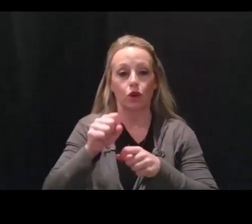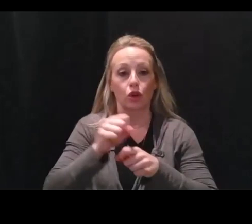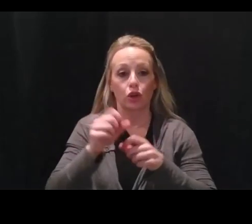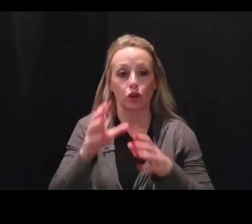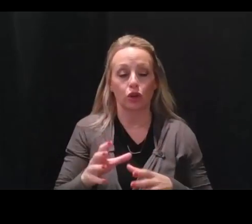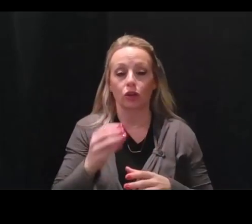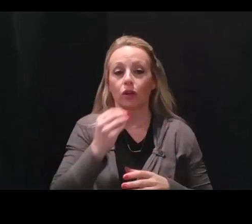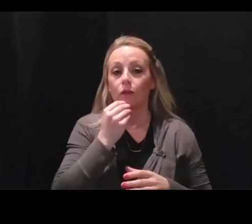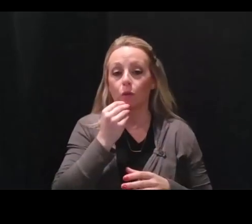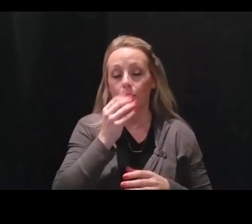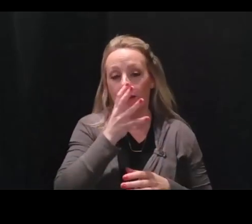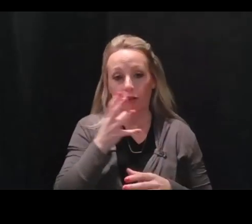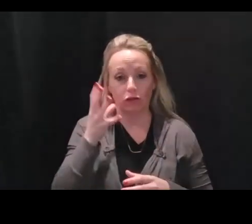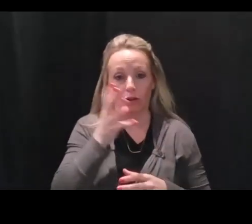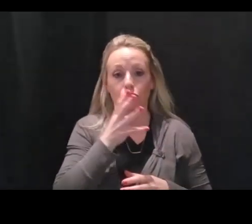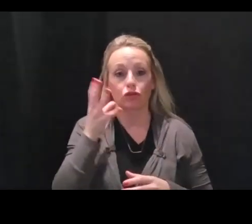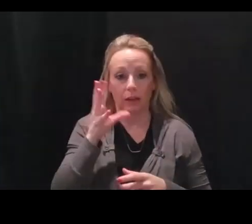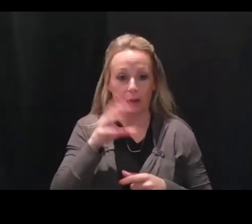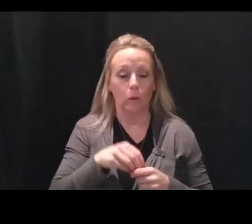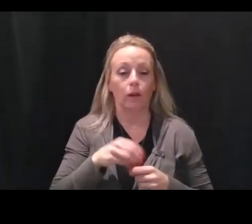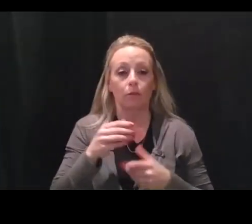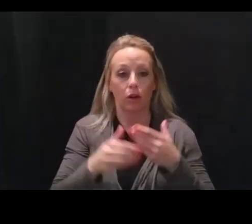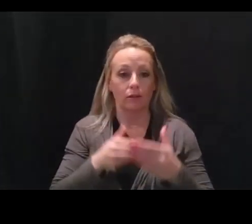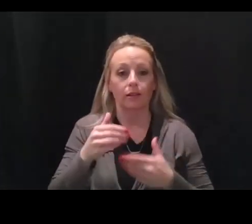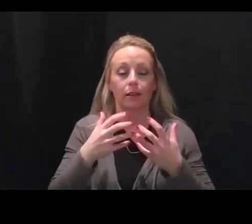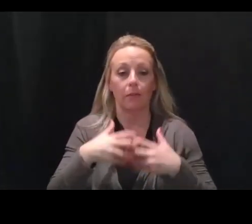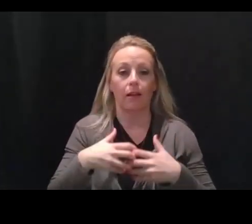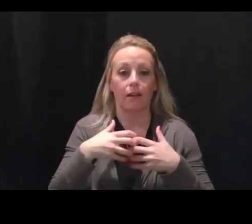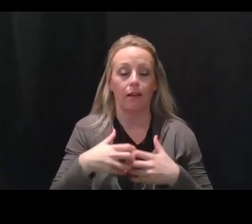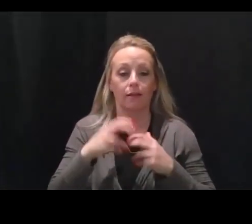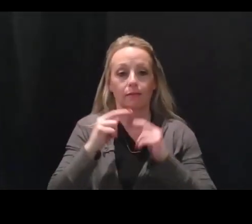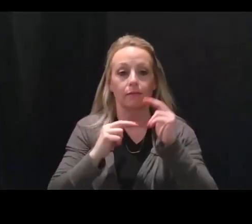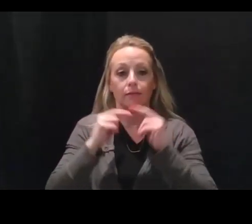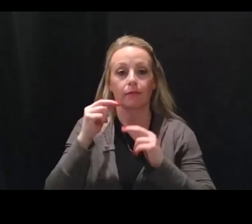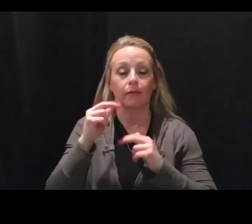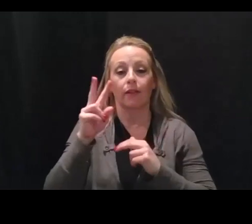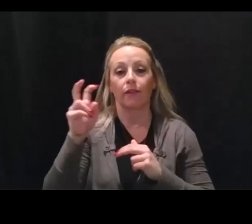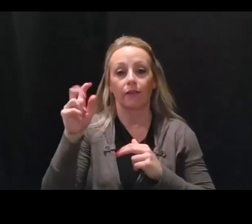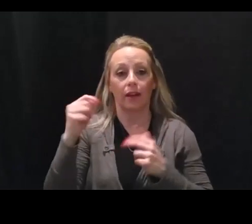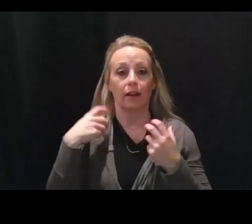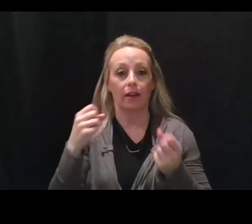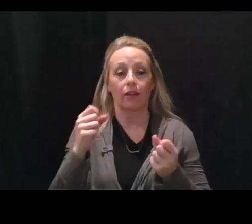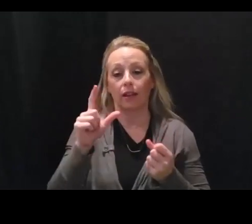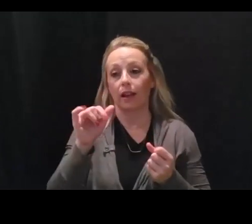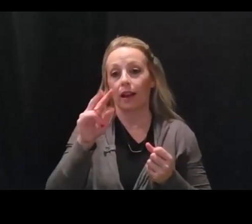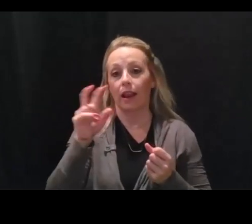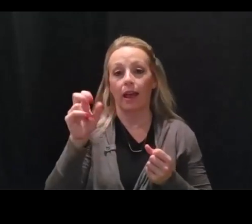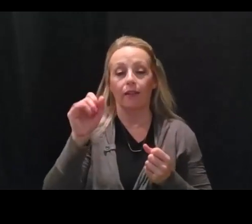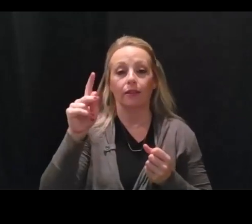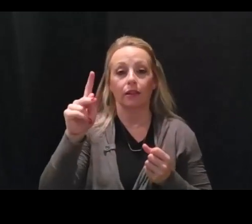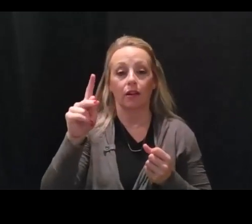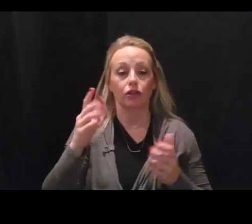and agriculture, including processing plants, veterinary health, livestock services, and animal care.